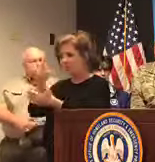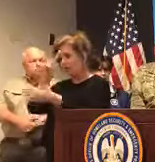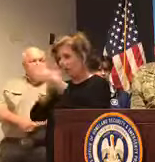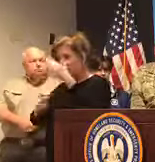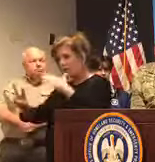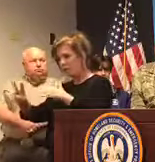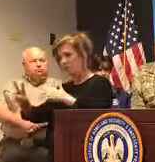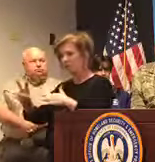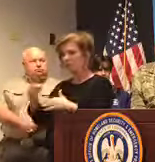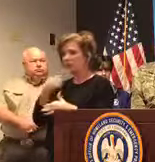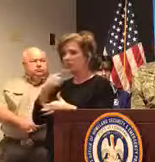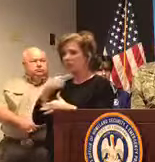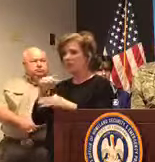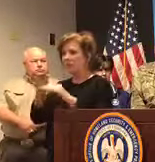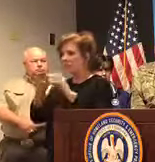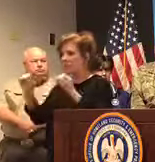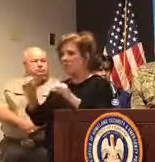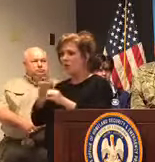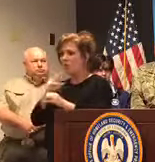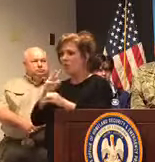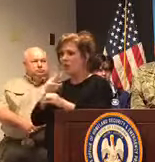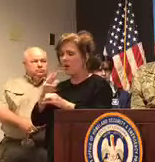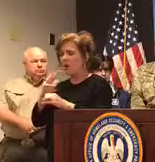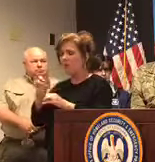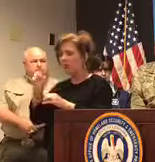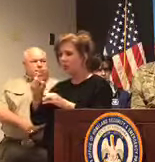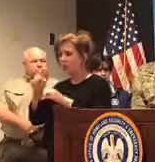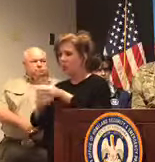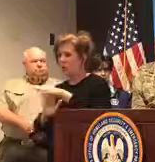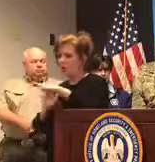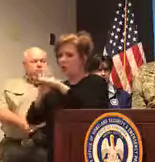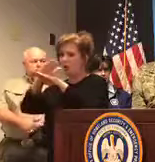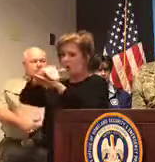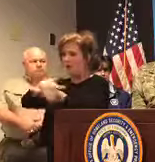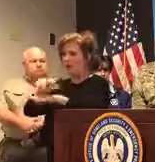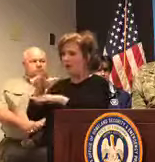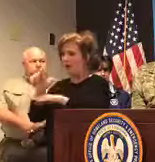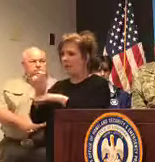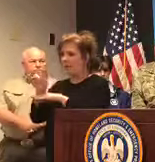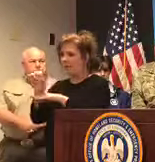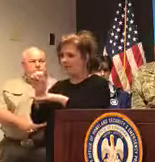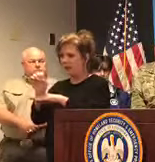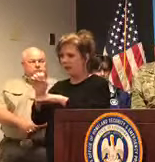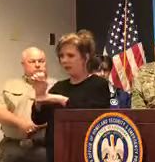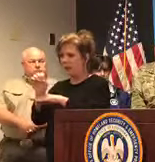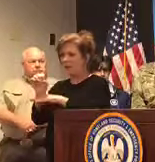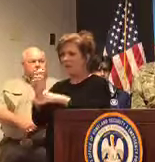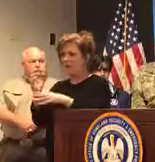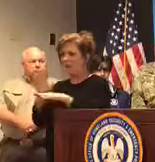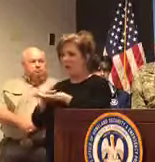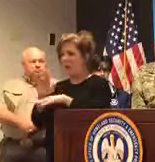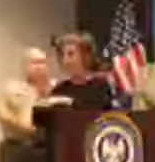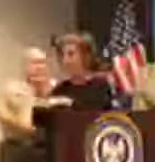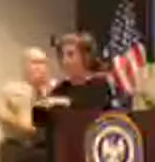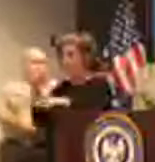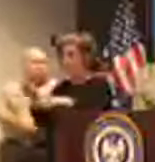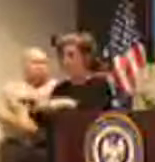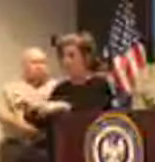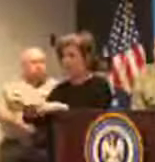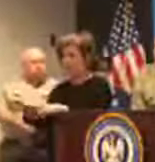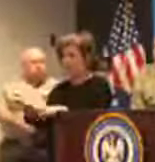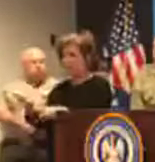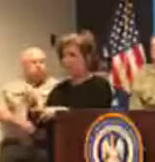overtopping any portion of the levee on the Mississippi River. That's obviously good